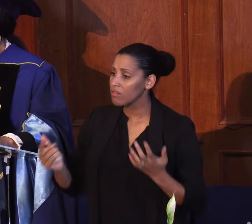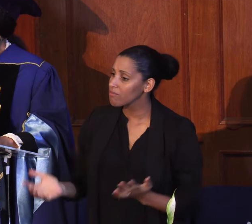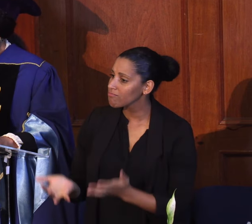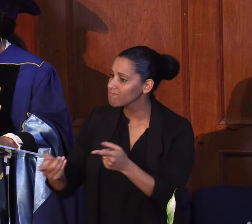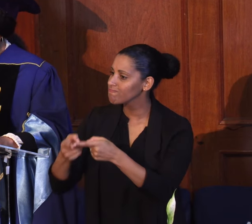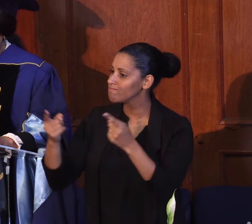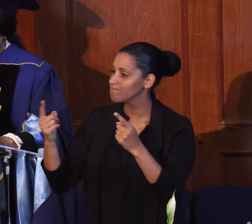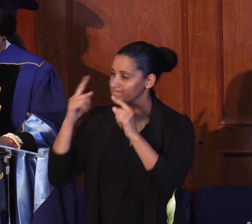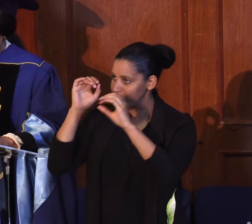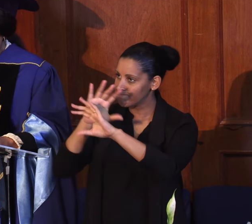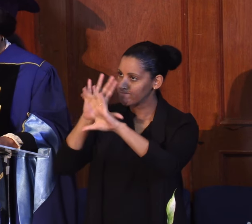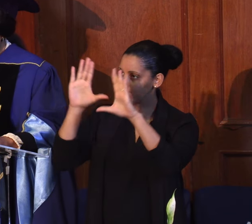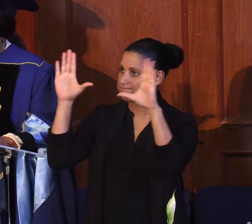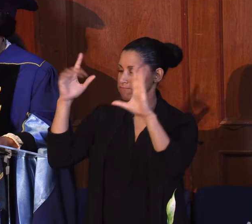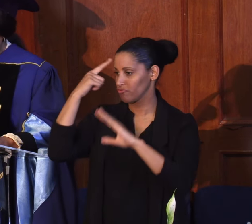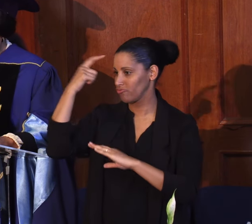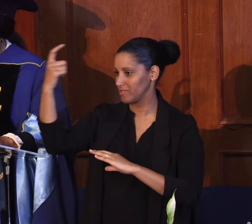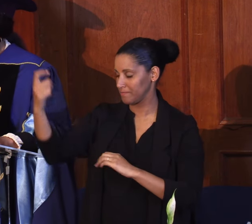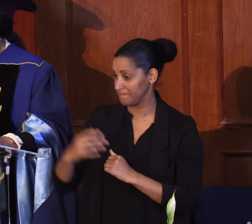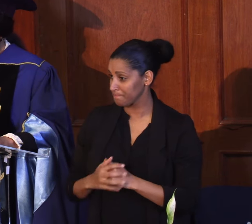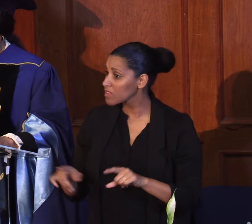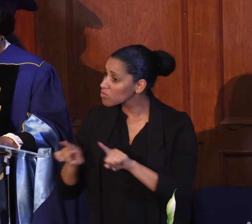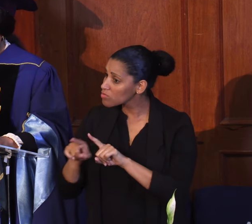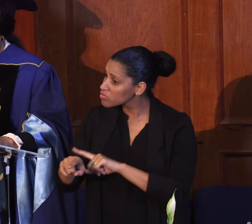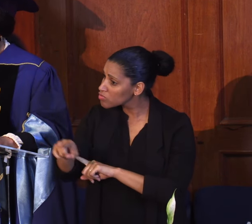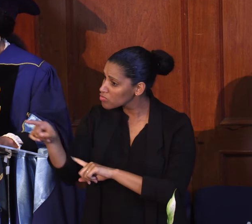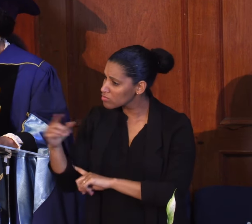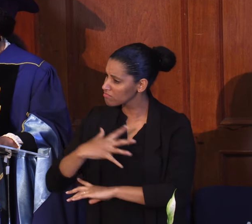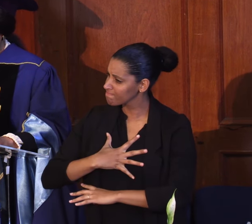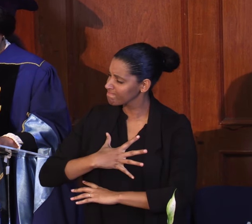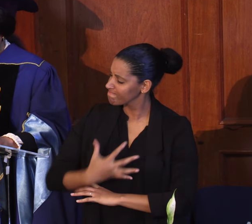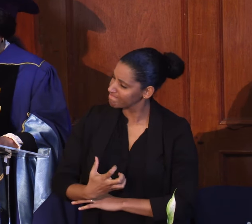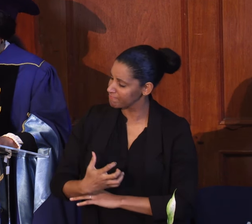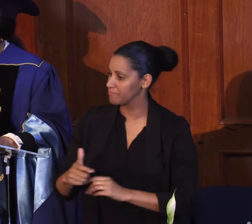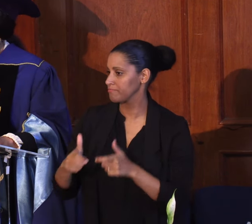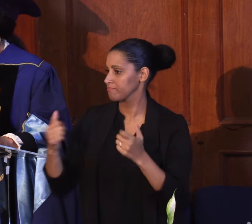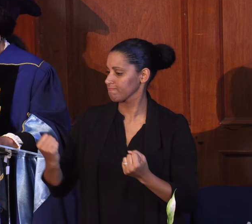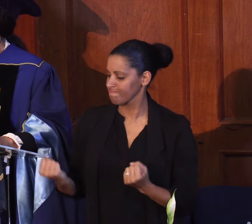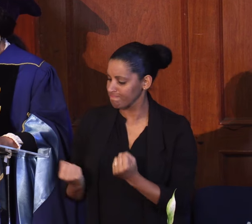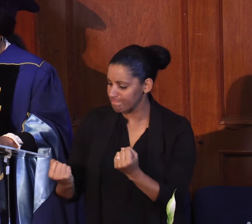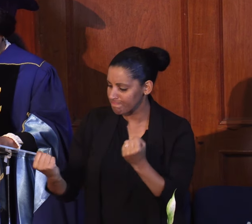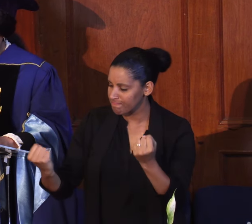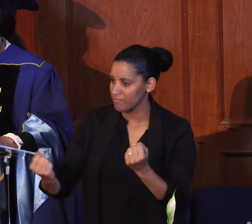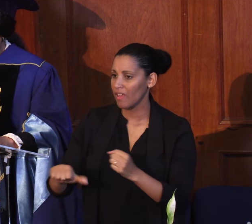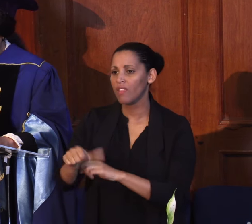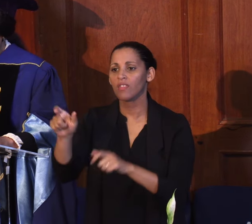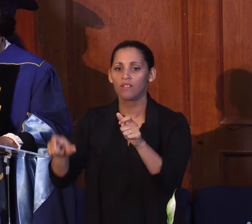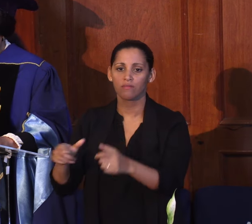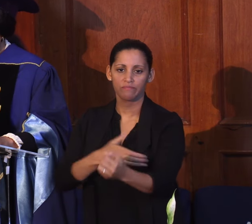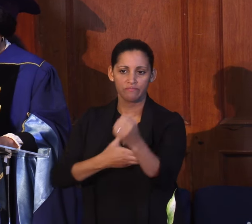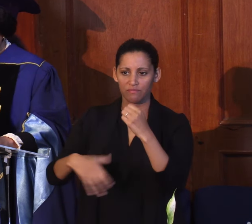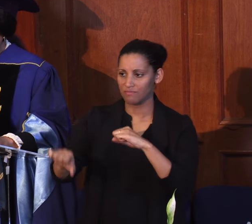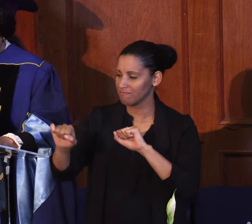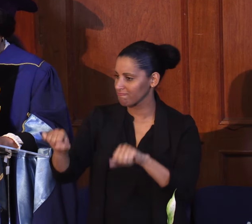dream big and dare greatly in your efforts to enrich the lives of others.